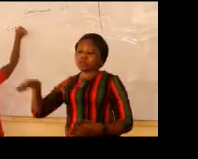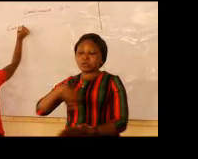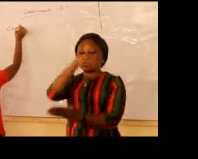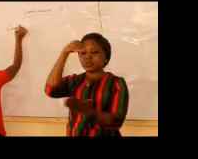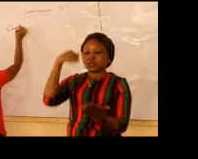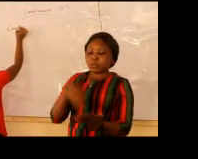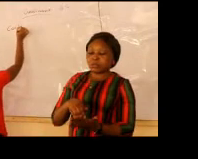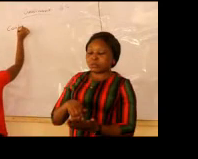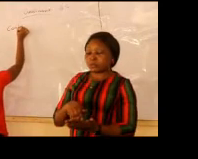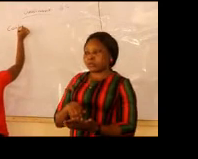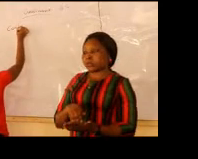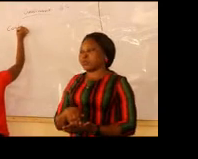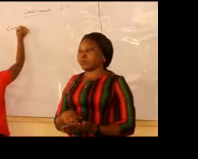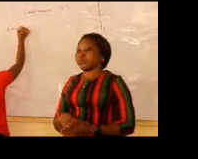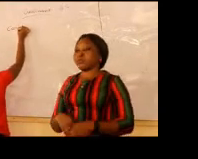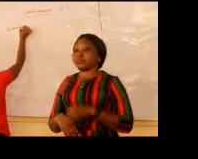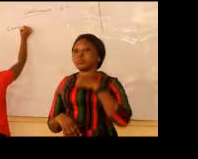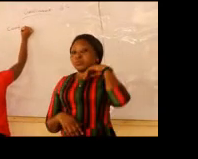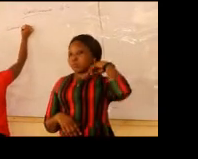decentralization.